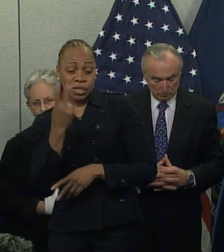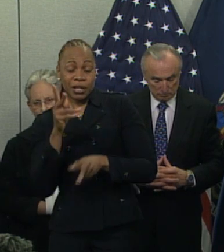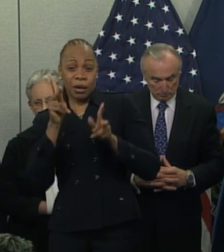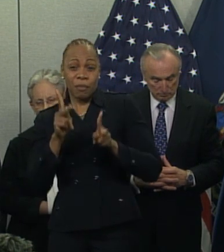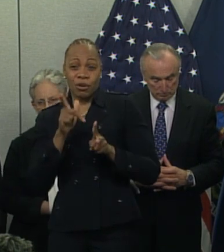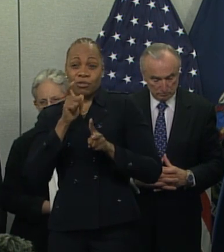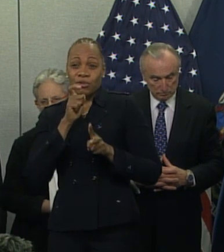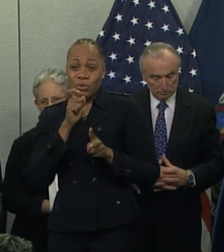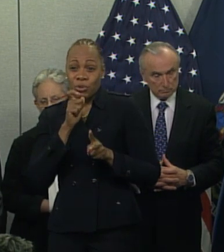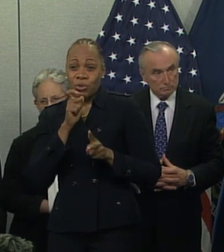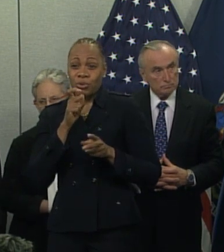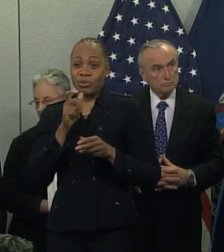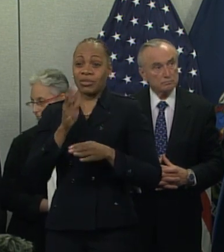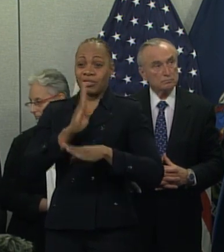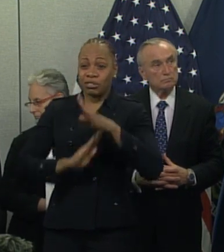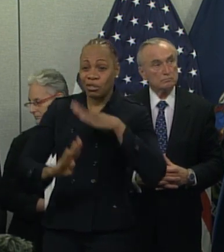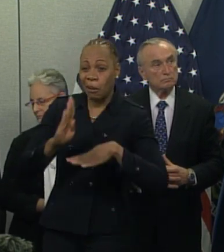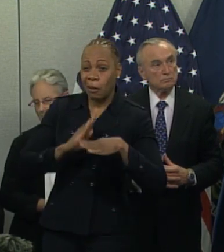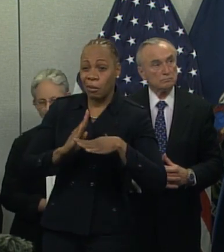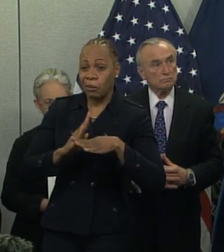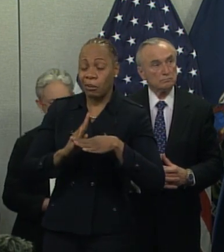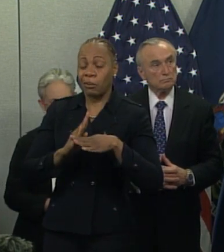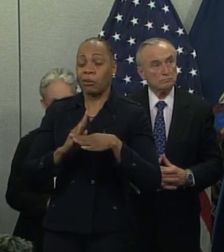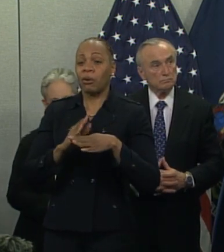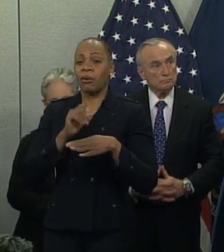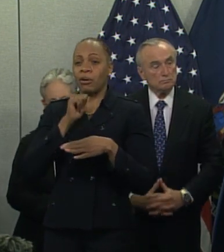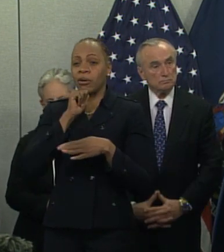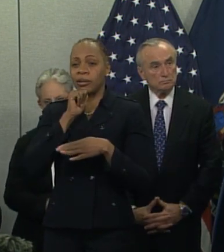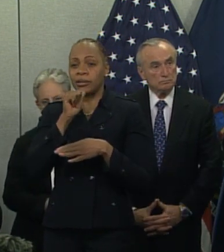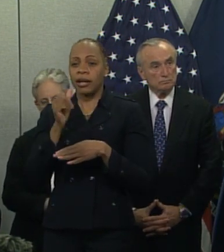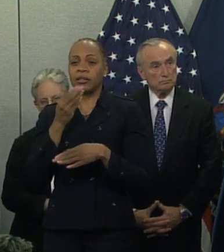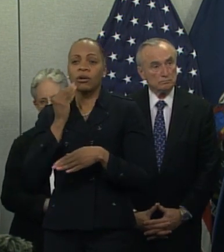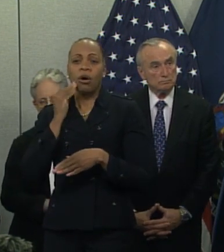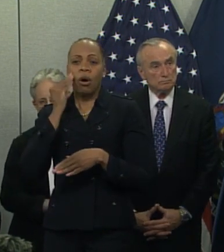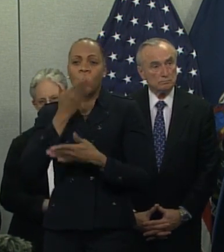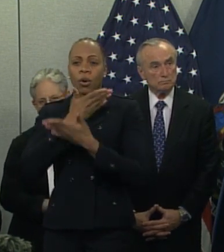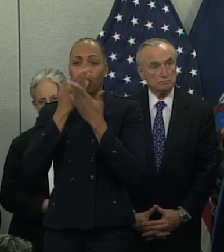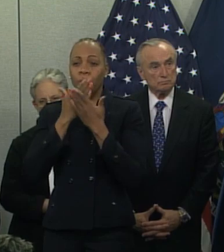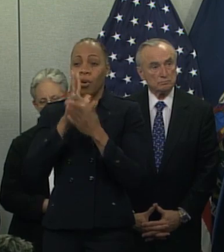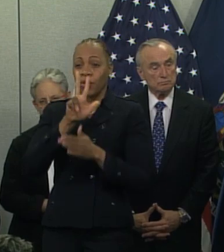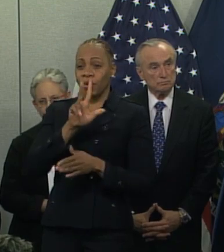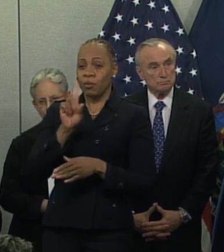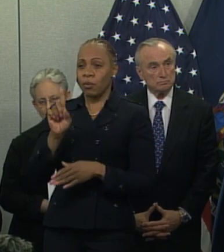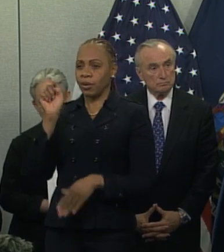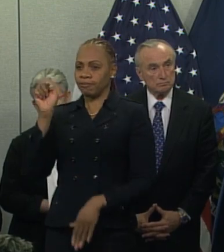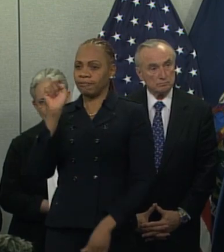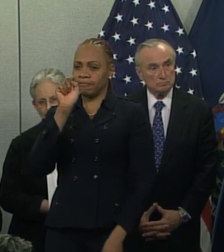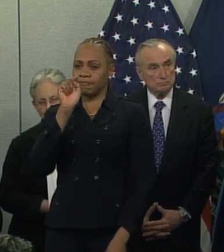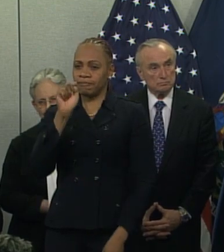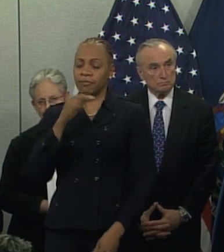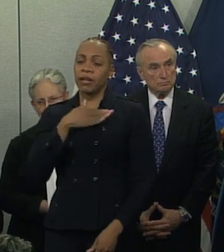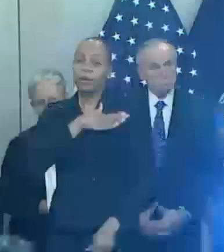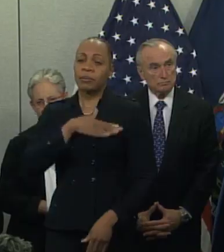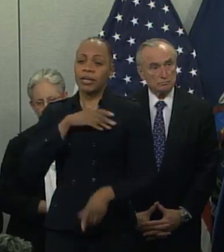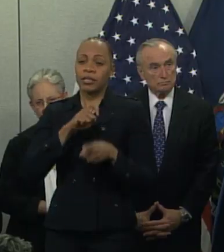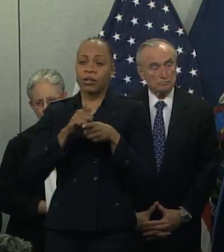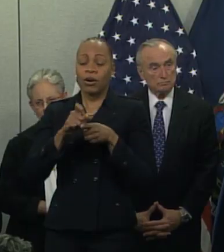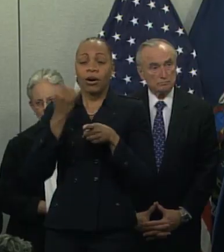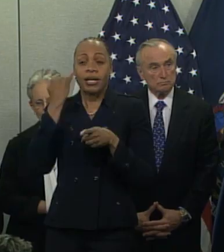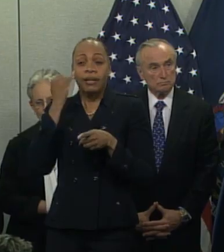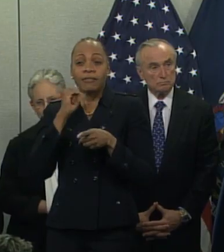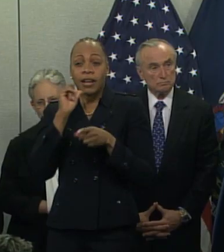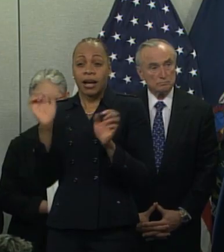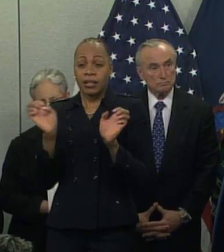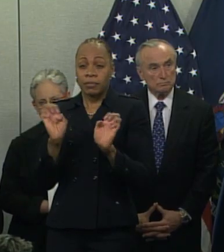distress, please call 311. If someone is in distress and it's not an urgent emergency, but someone